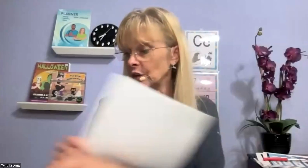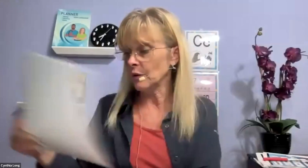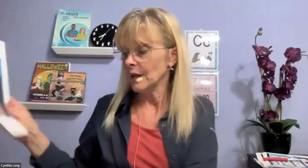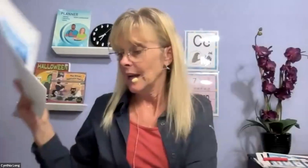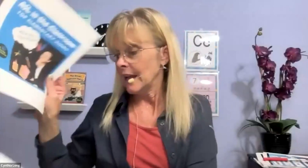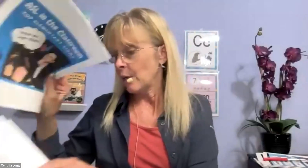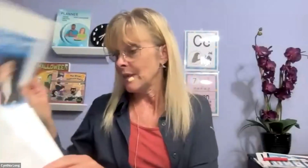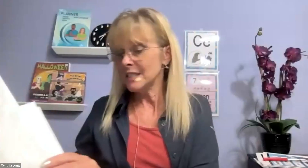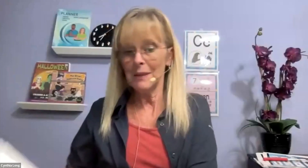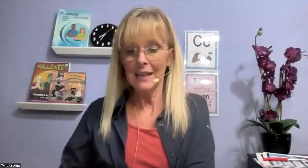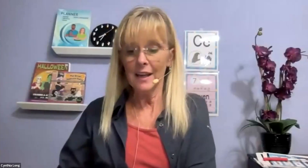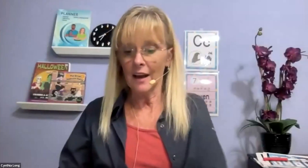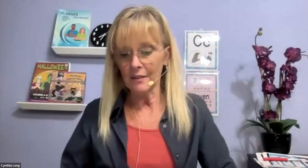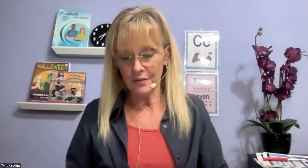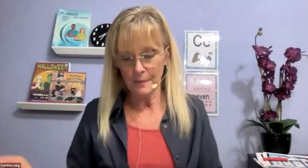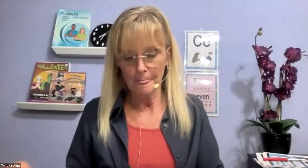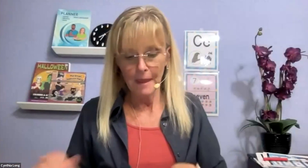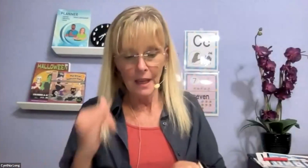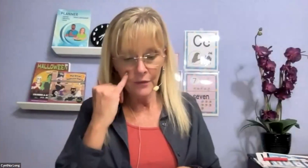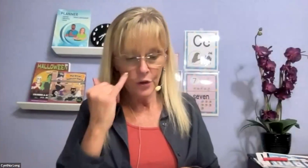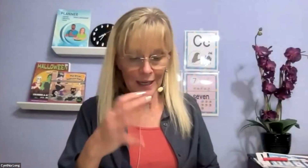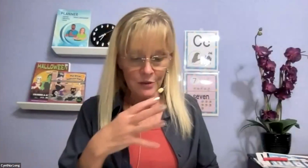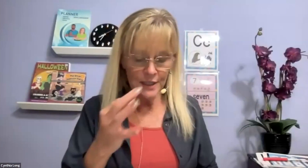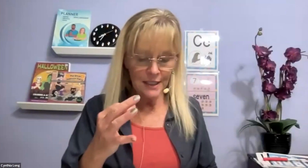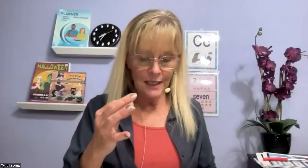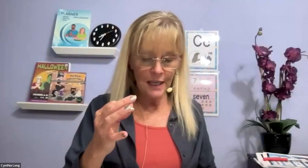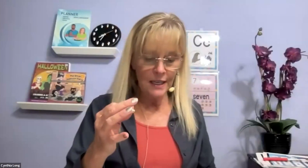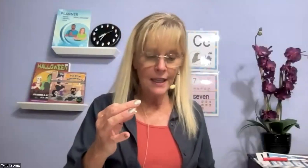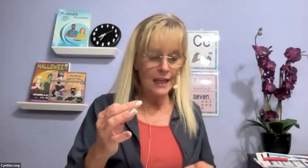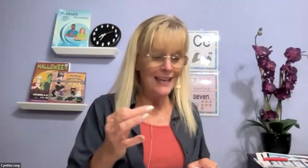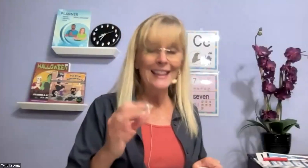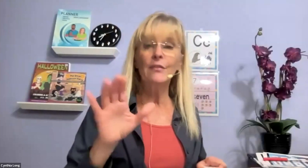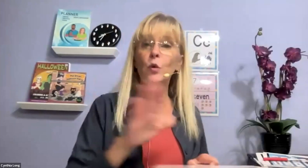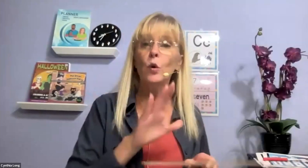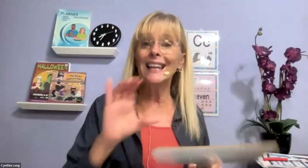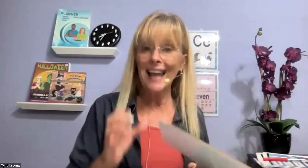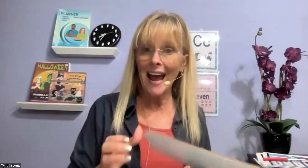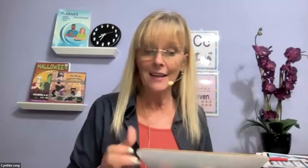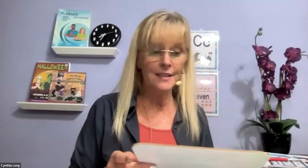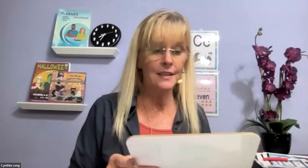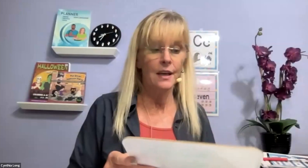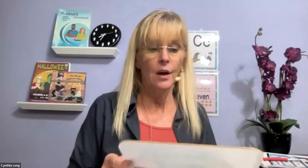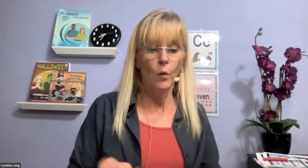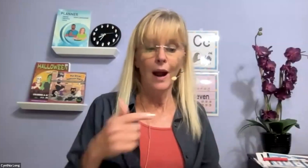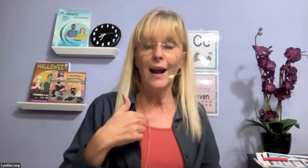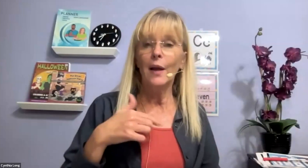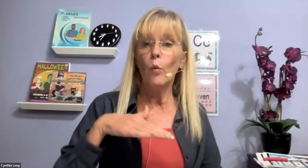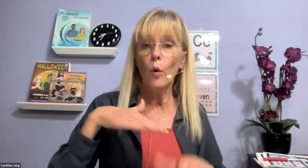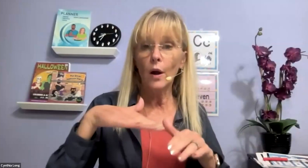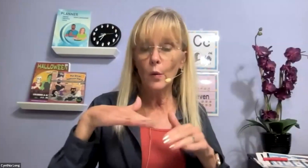you. Now, with this PDF, if you're interested in the full class, where I walk